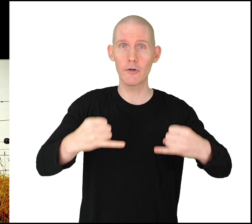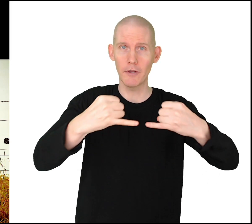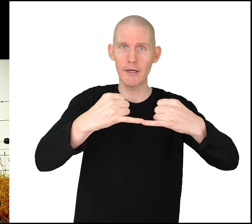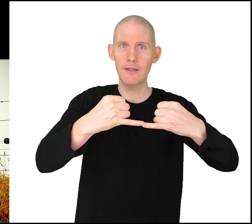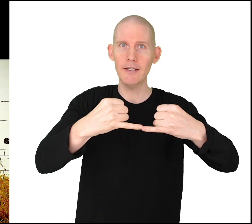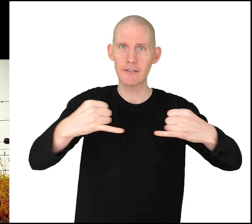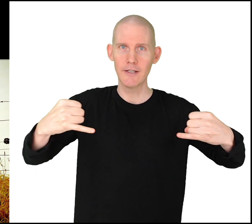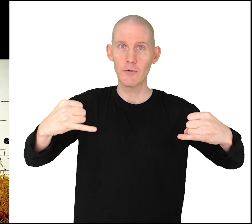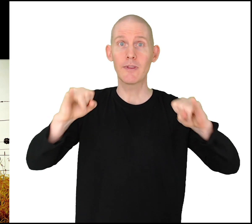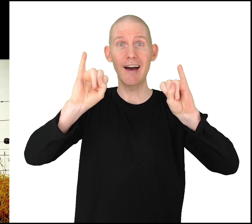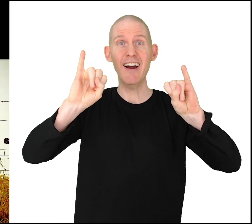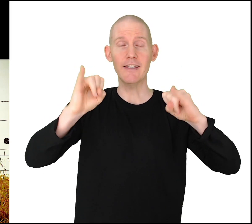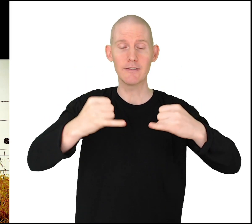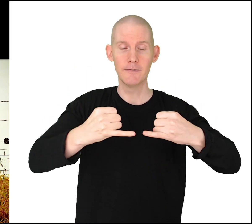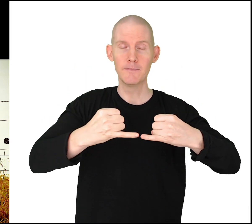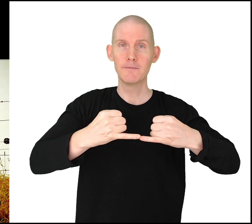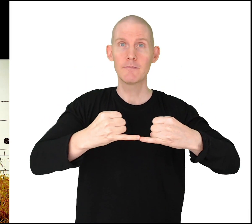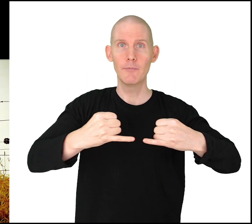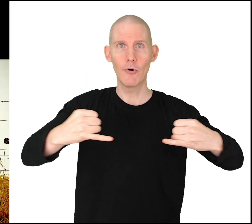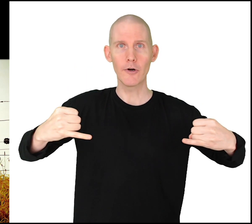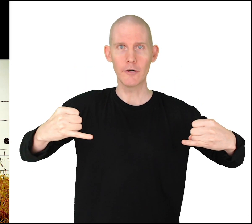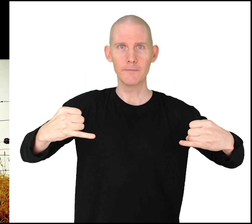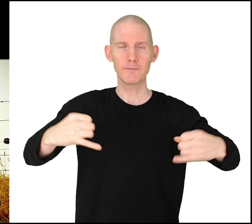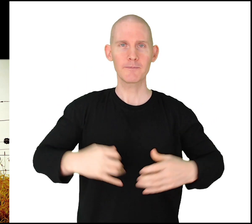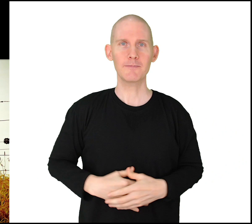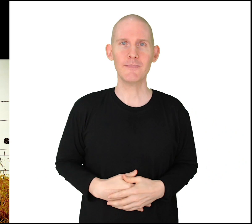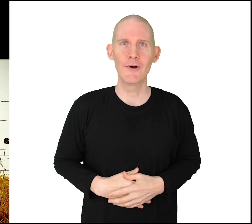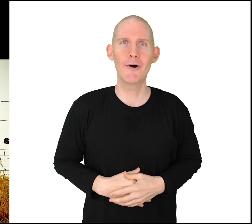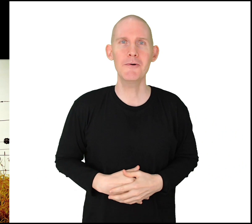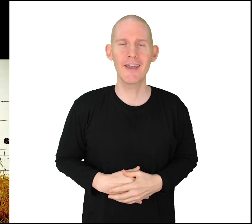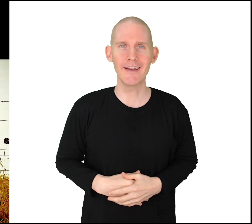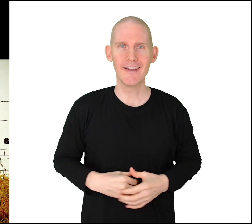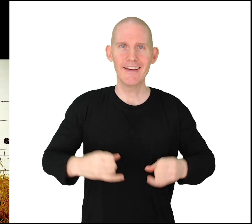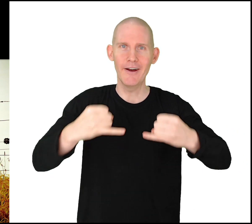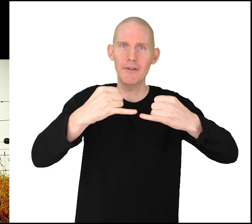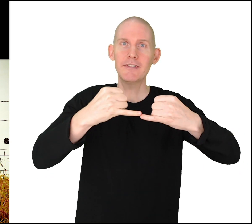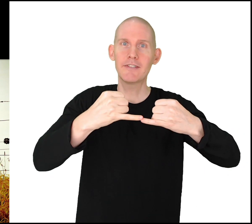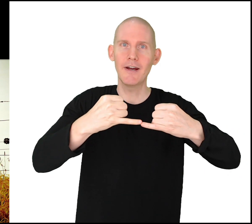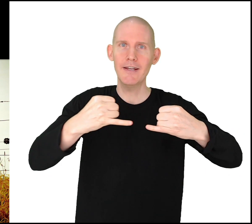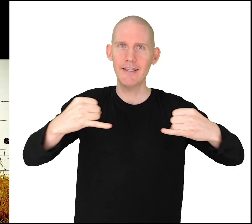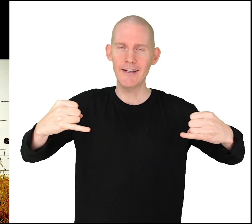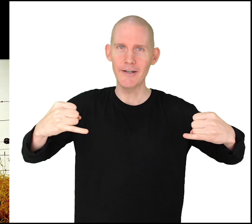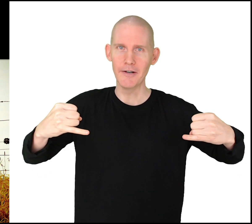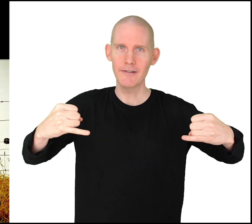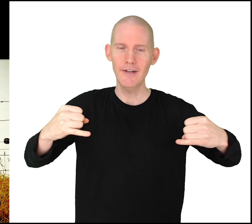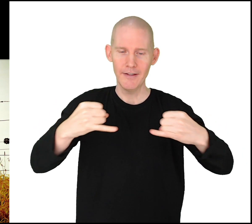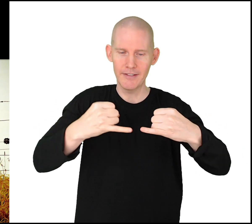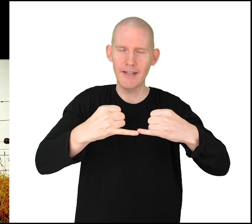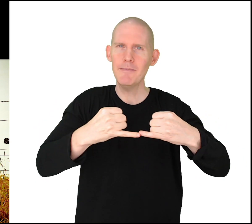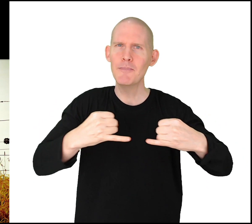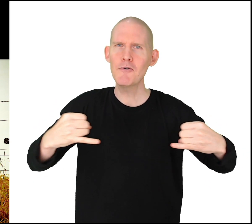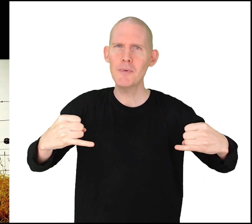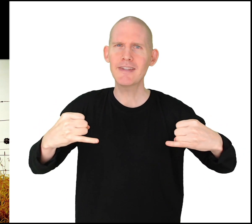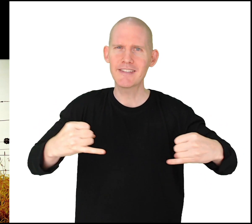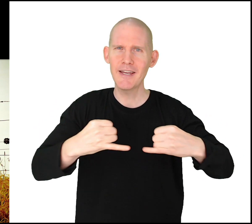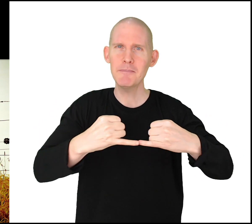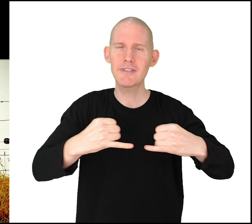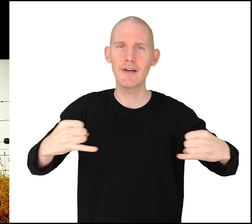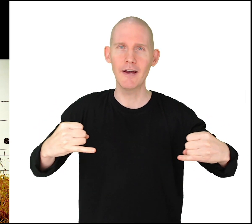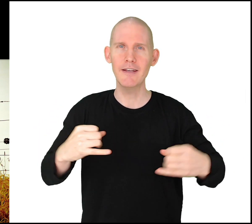like this, with the eyes. Border. Okay, now this sign here, the same movement, the same sign,